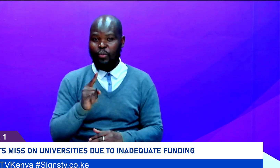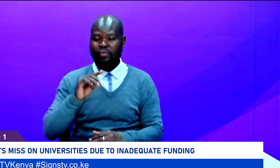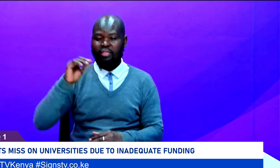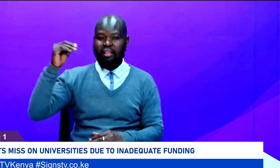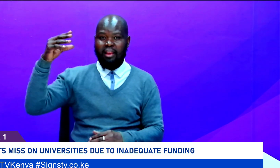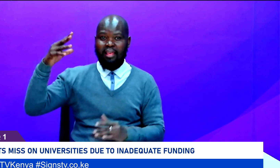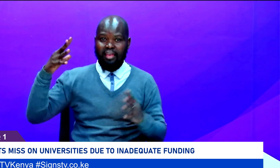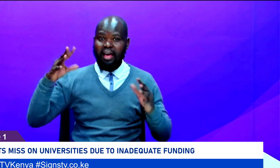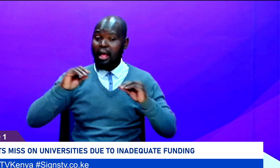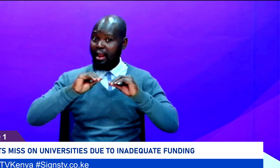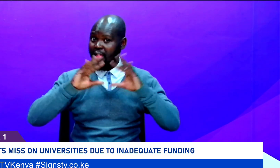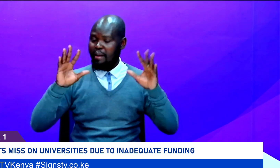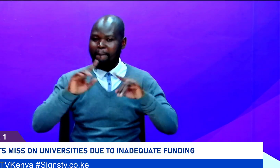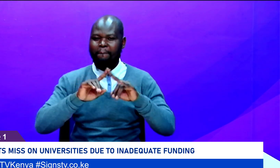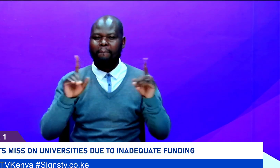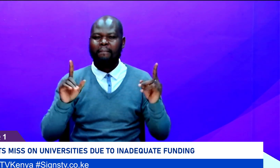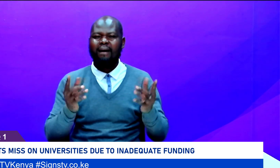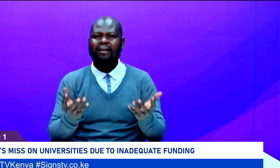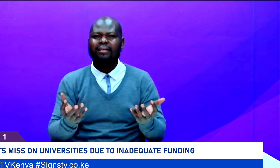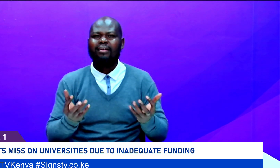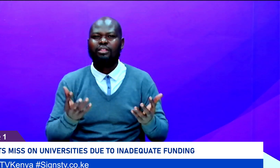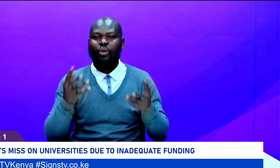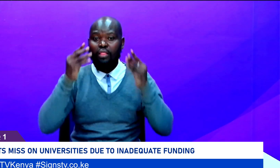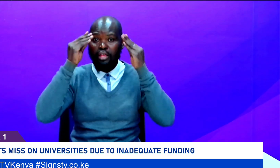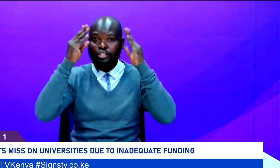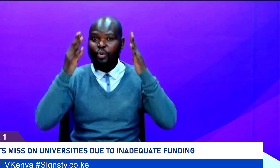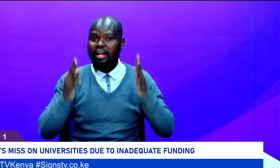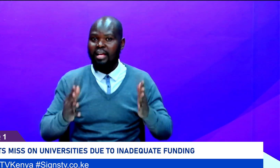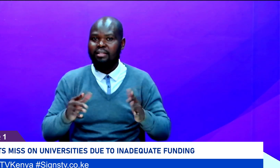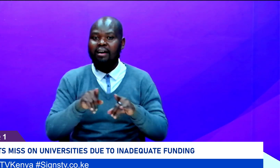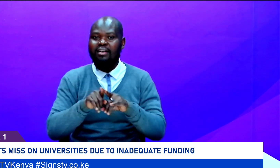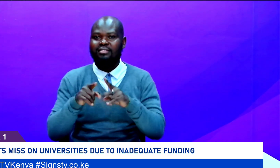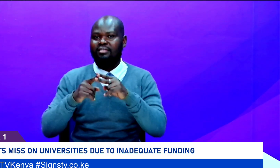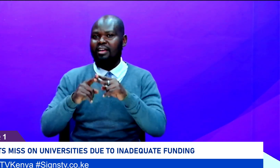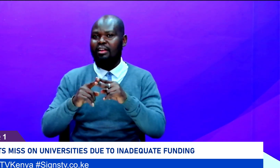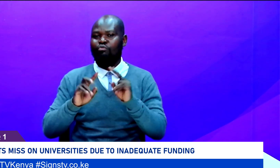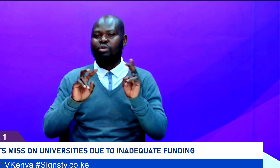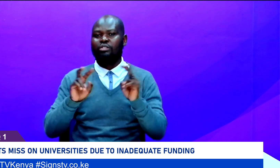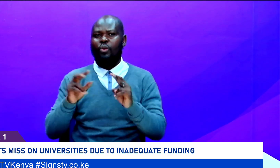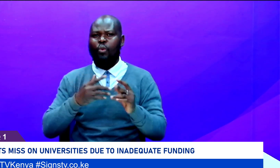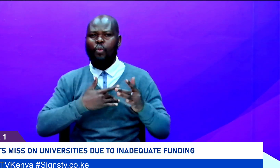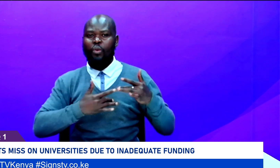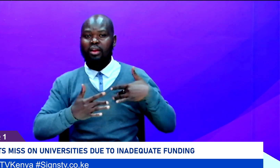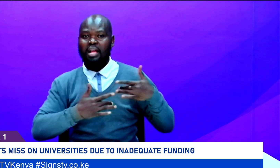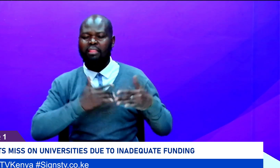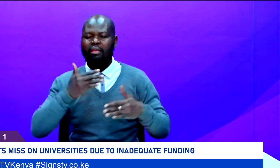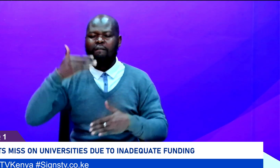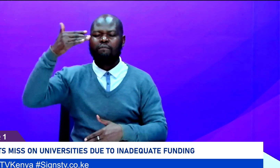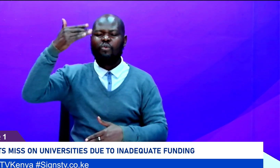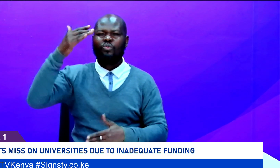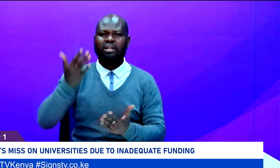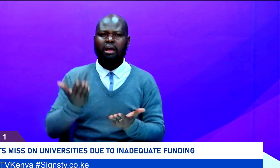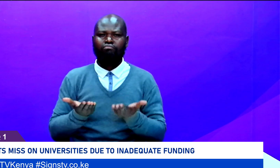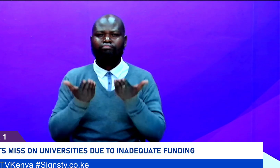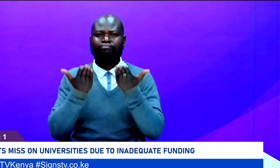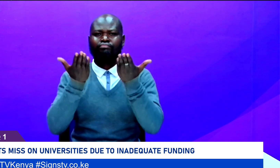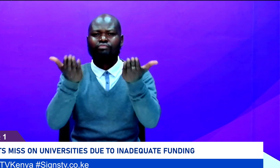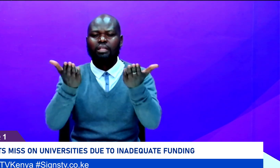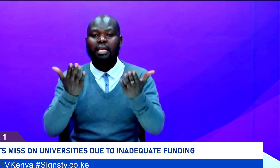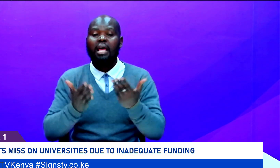And moving on, thousands of bright, needy students are staring at an uncertain future as poverty